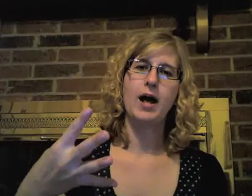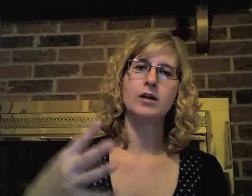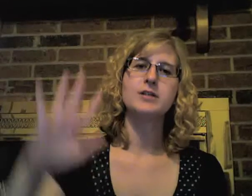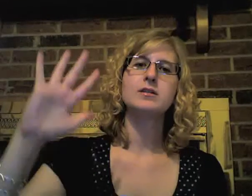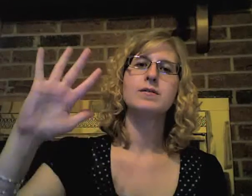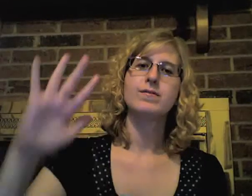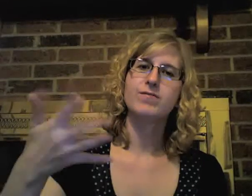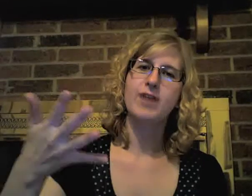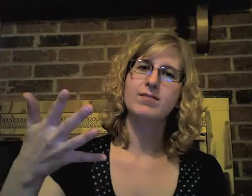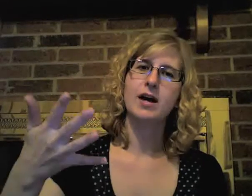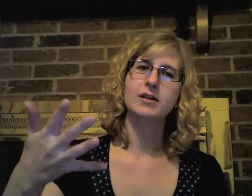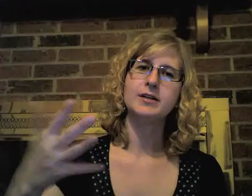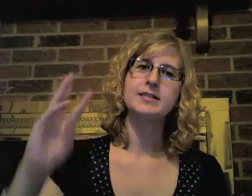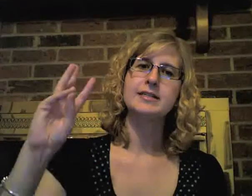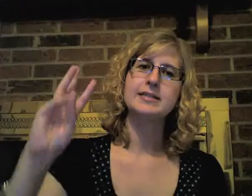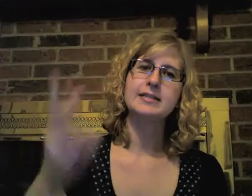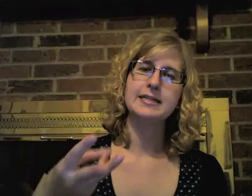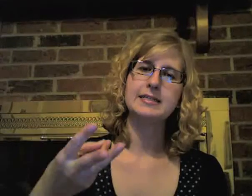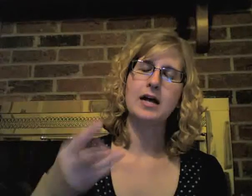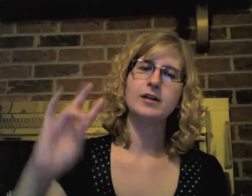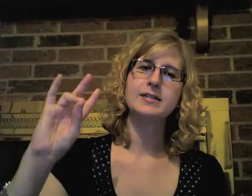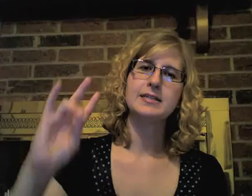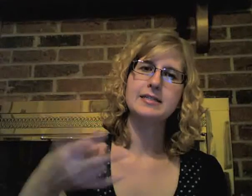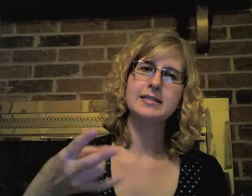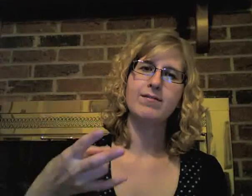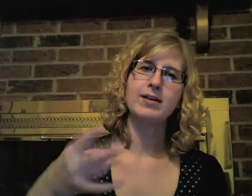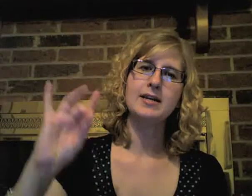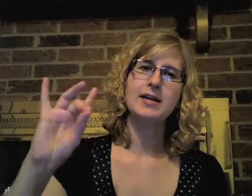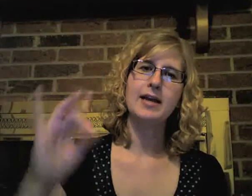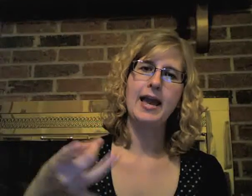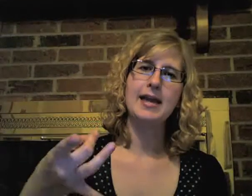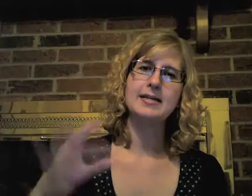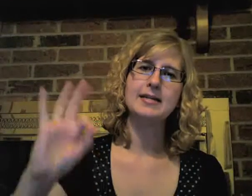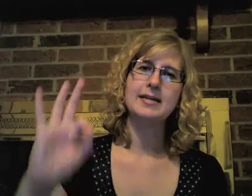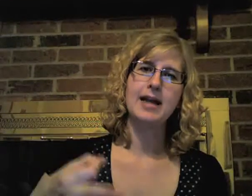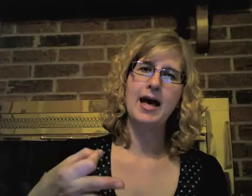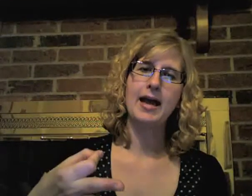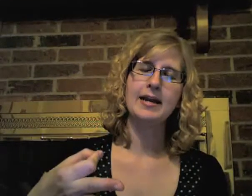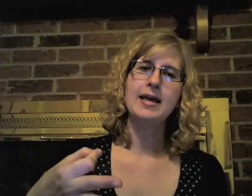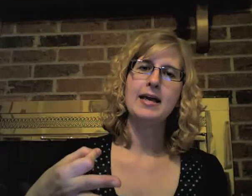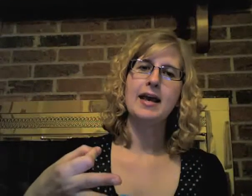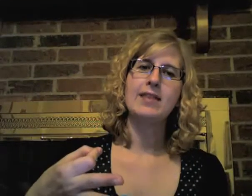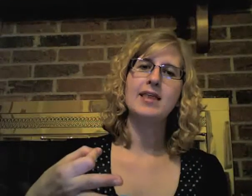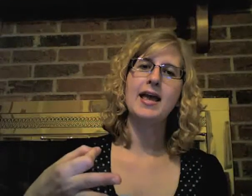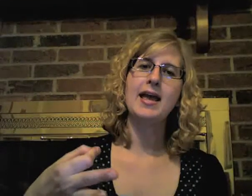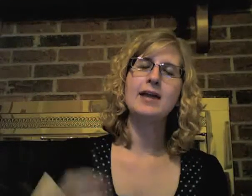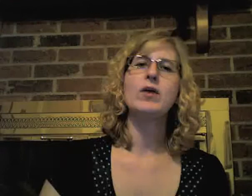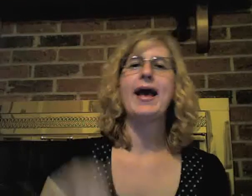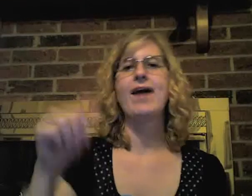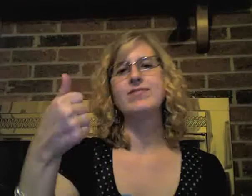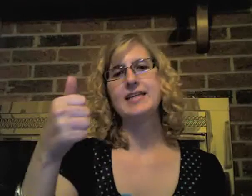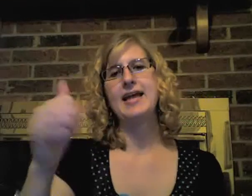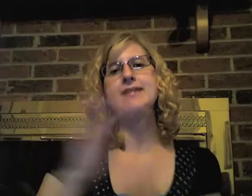$5, $6, 7, 8, 9, and then we have $10 or